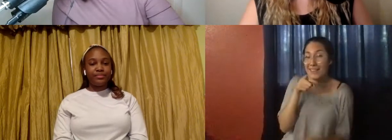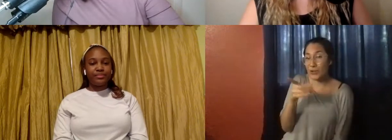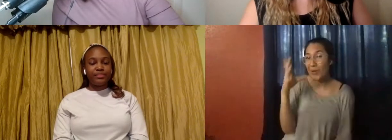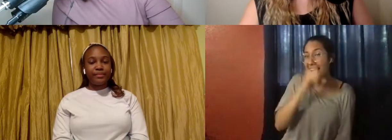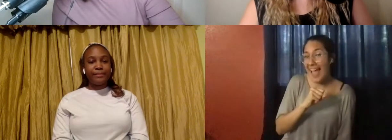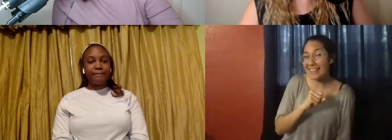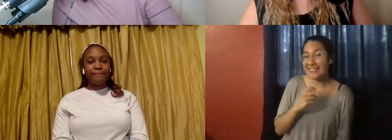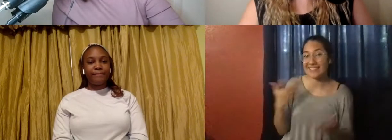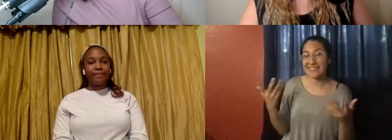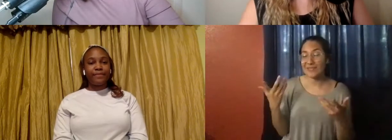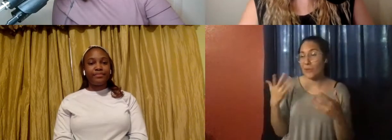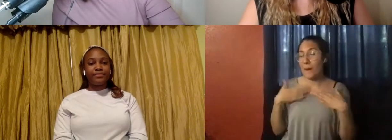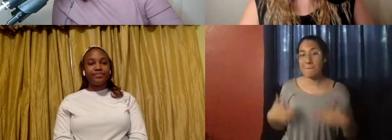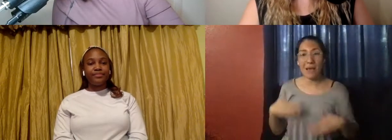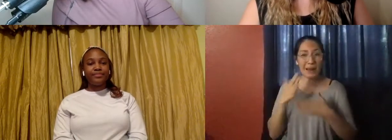be?